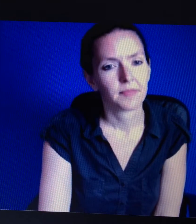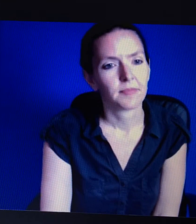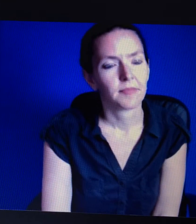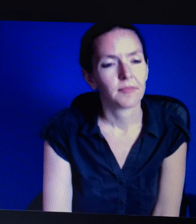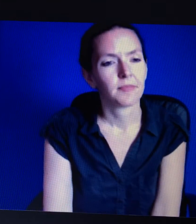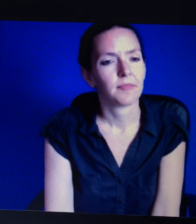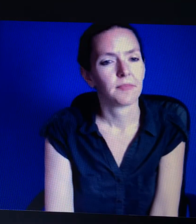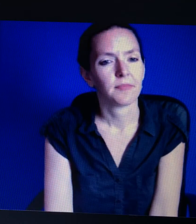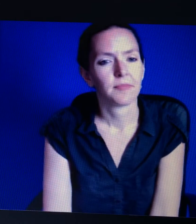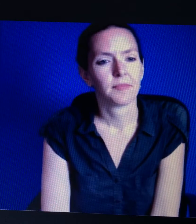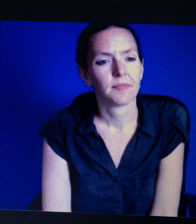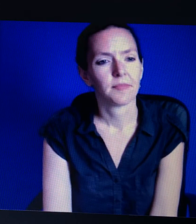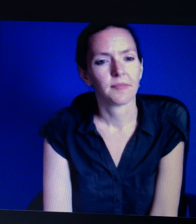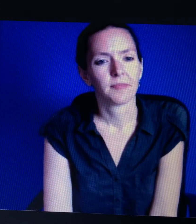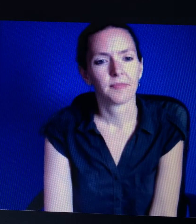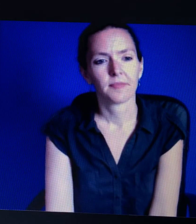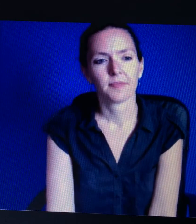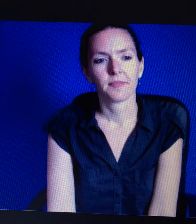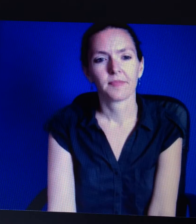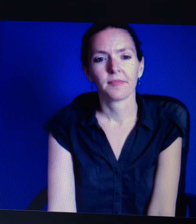it.